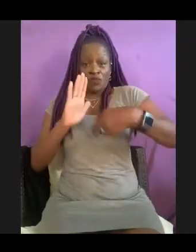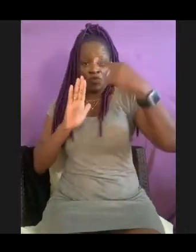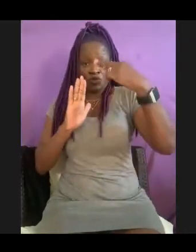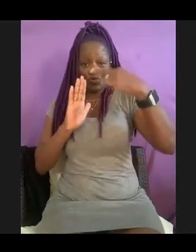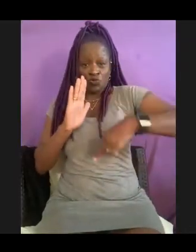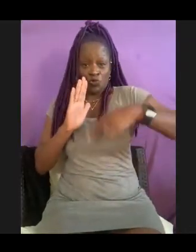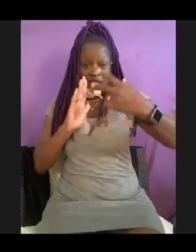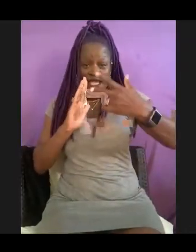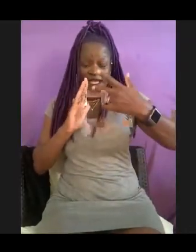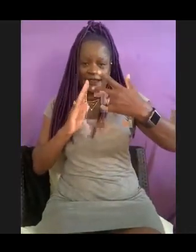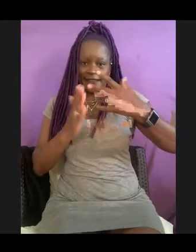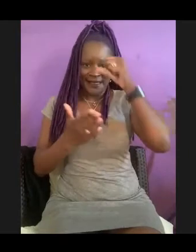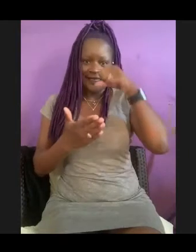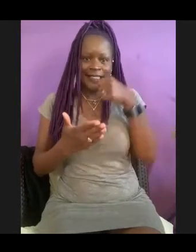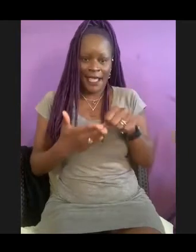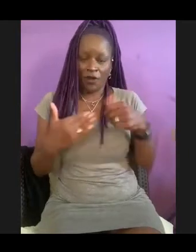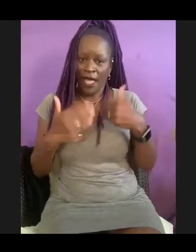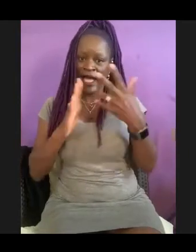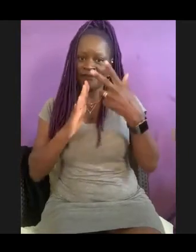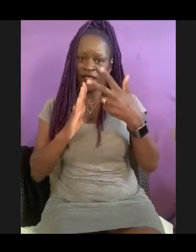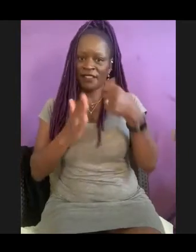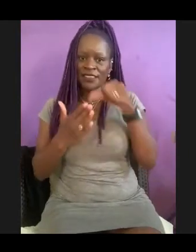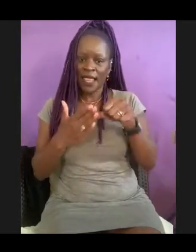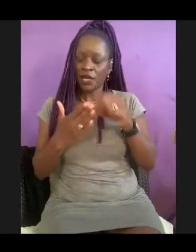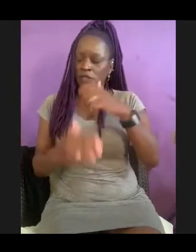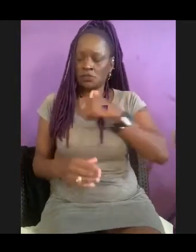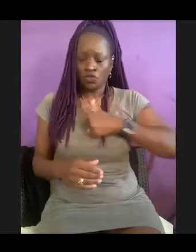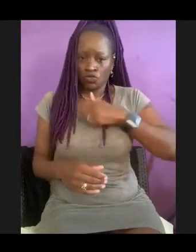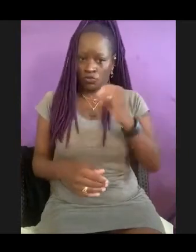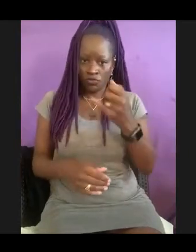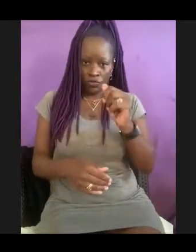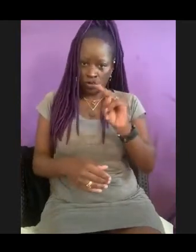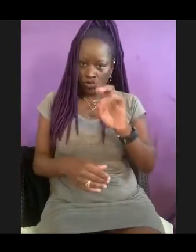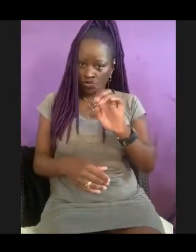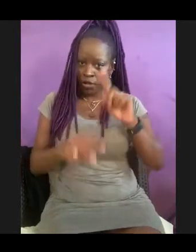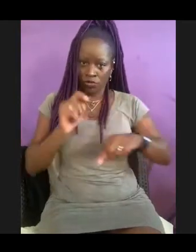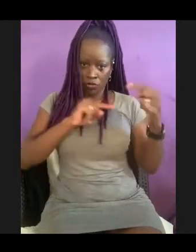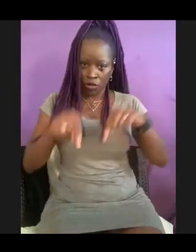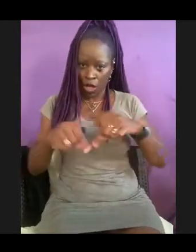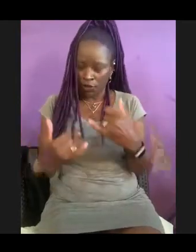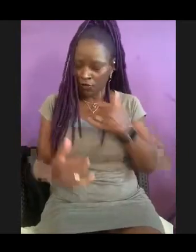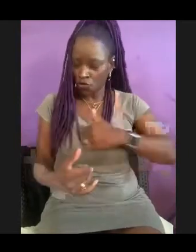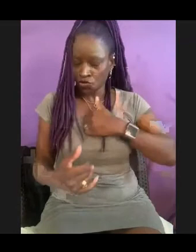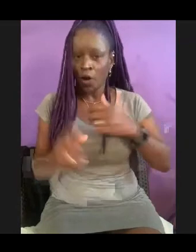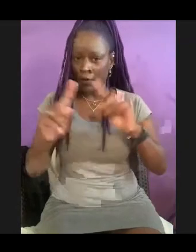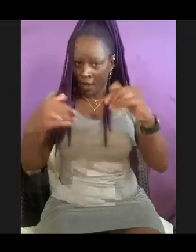Jane Dunhamn, and I'm sorry she could not be with us this morning.